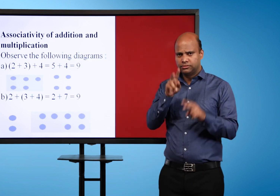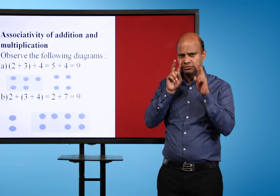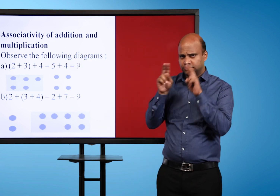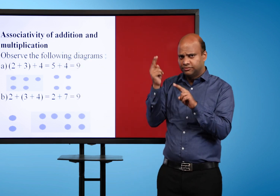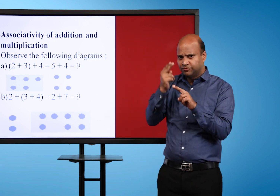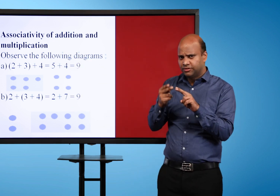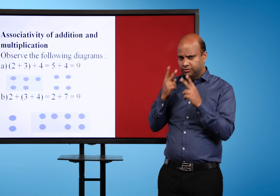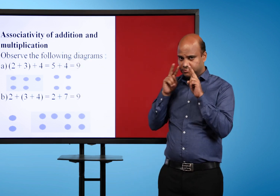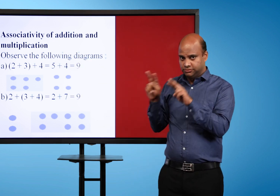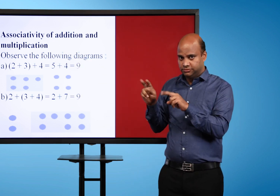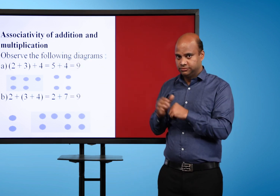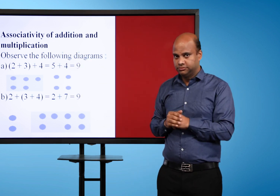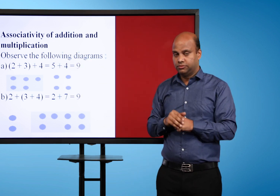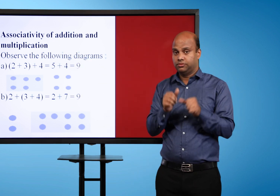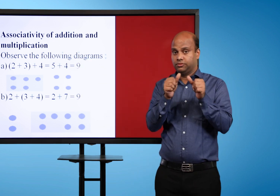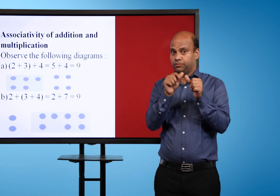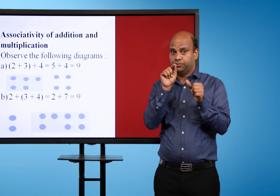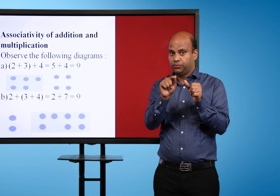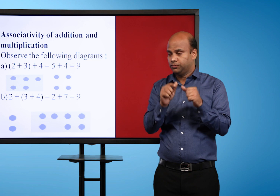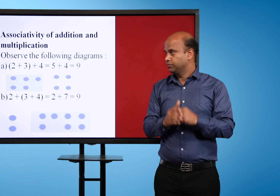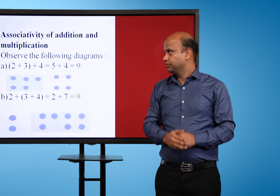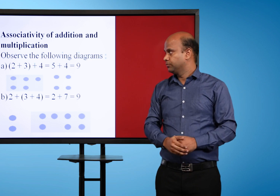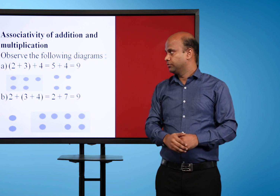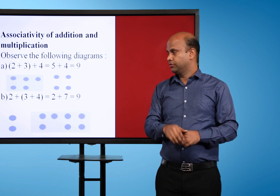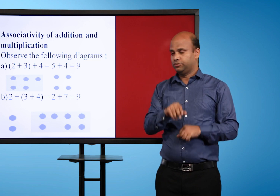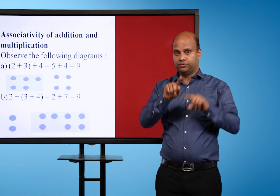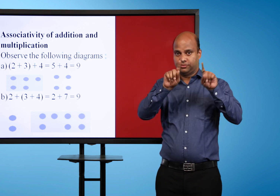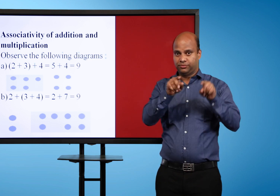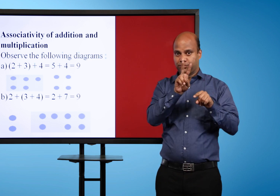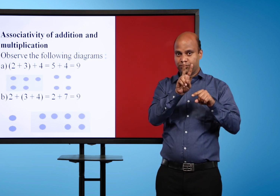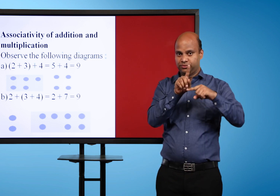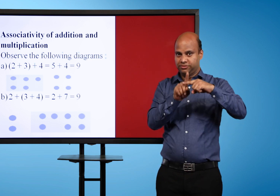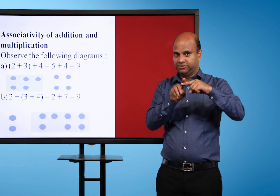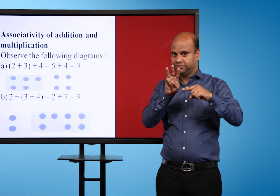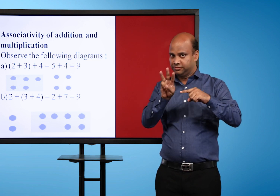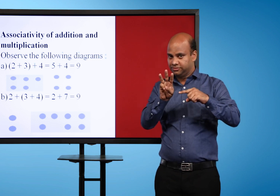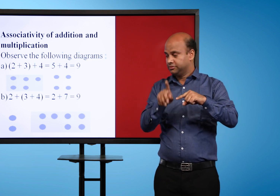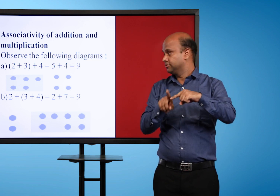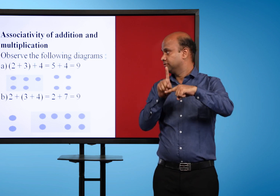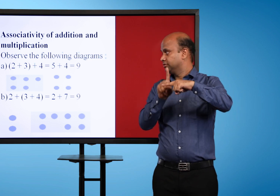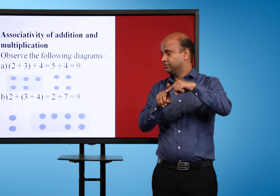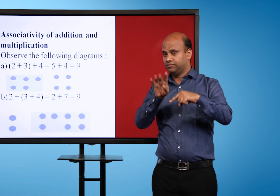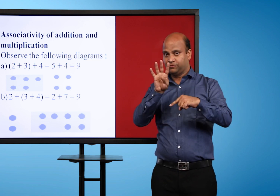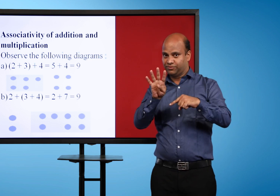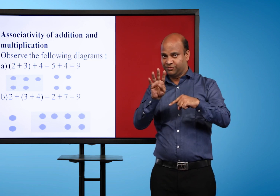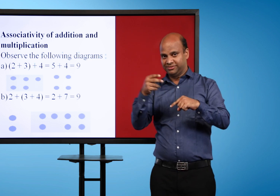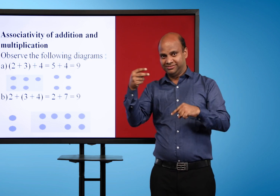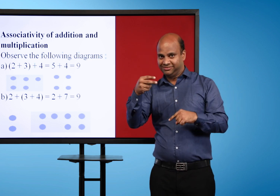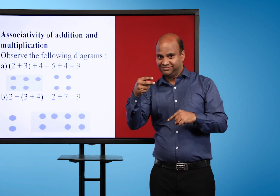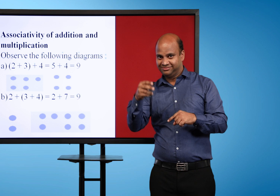Observe the following diagrams. A. In brackets, 2 plus 3 plus 4 is